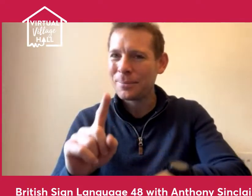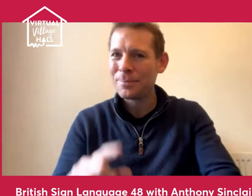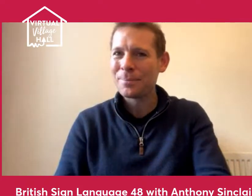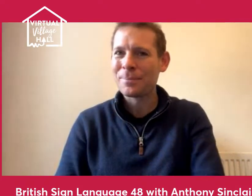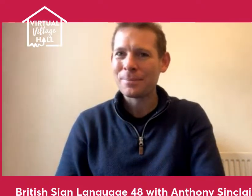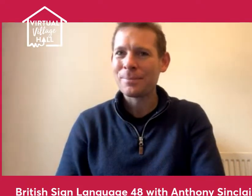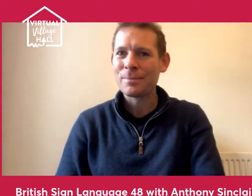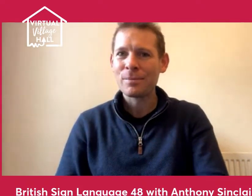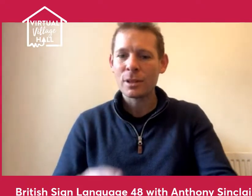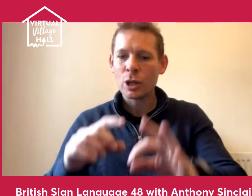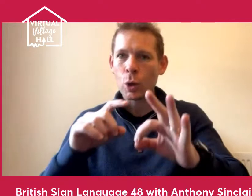What time is it?